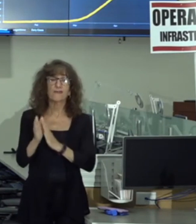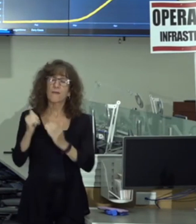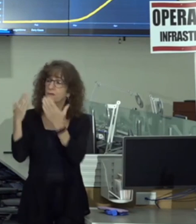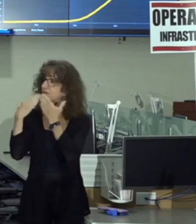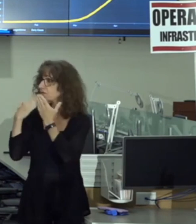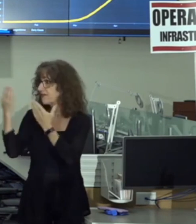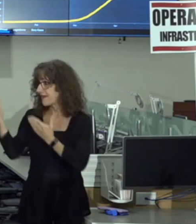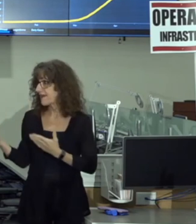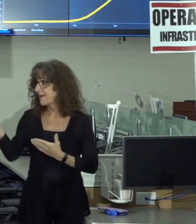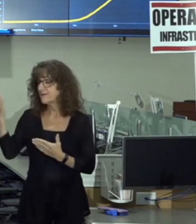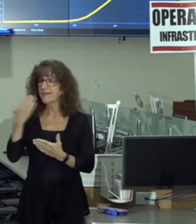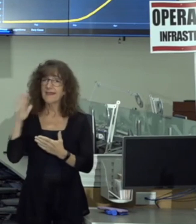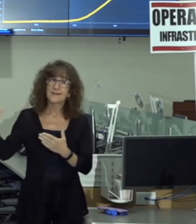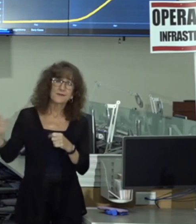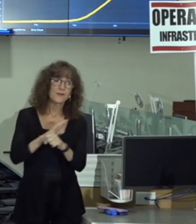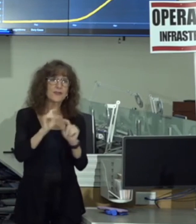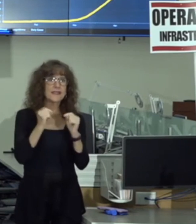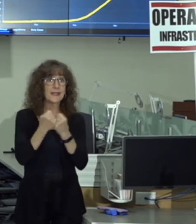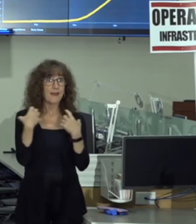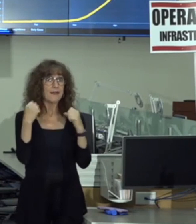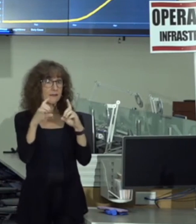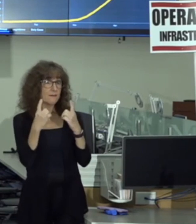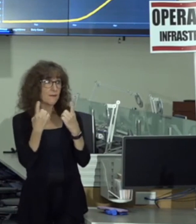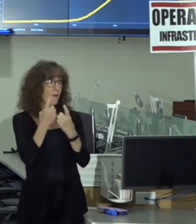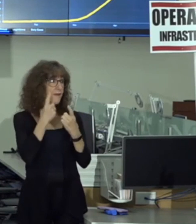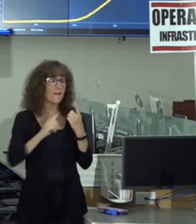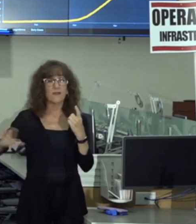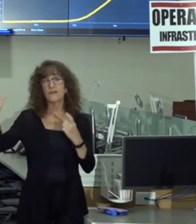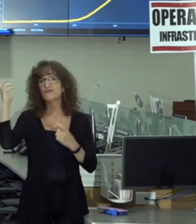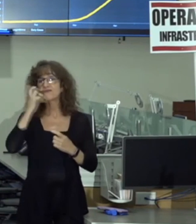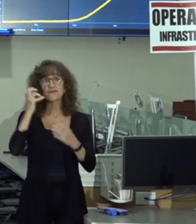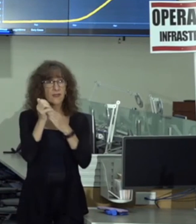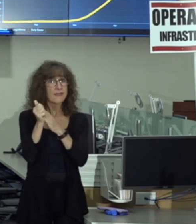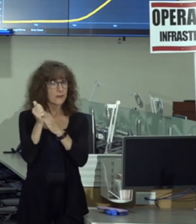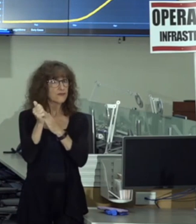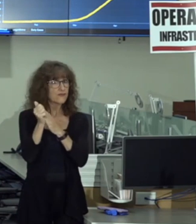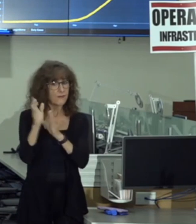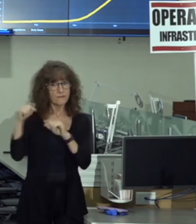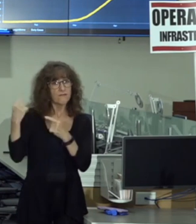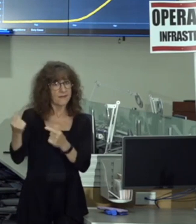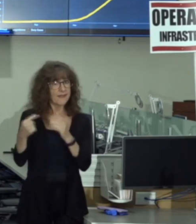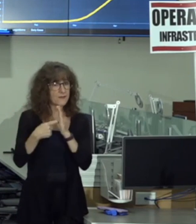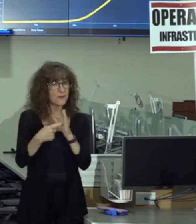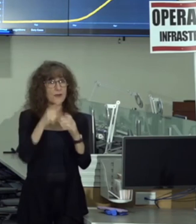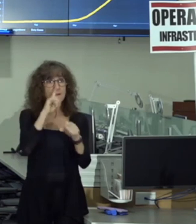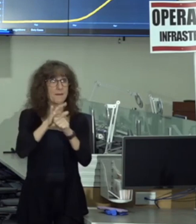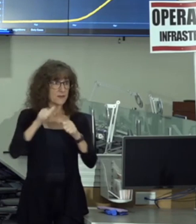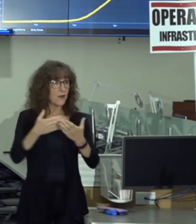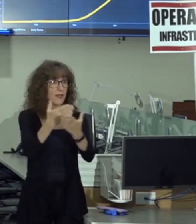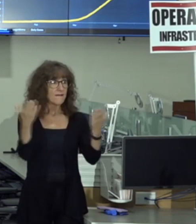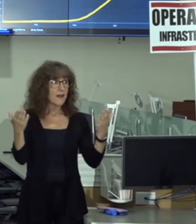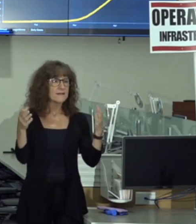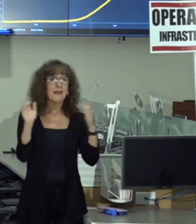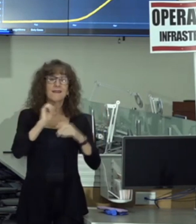him, thank his entire team at the health department for the just magnificent leadership they have shown and commitment to all of us, as